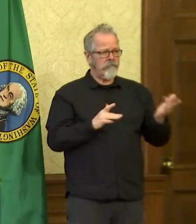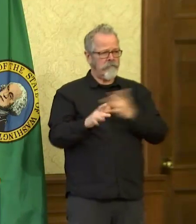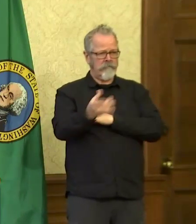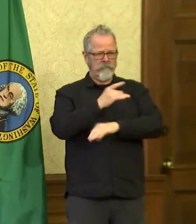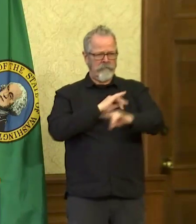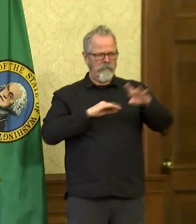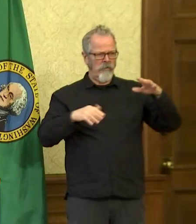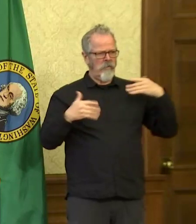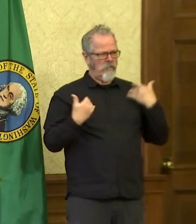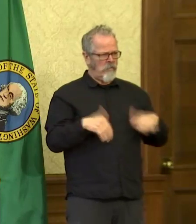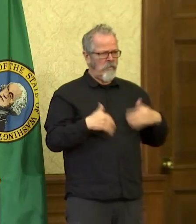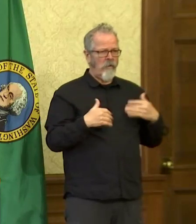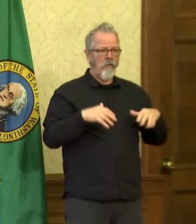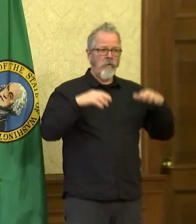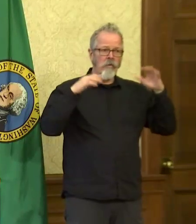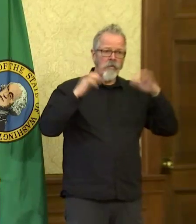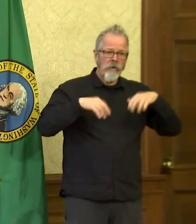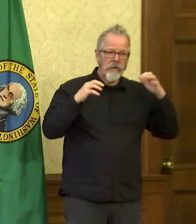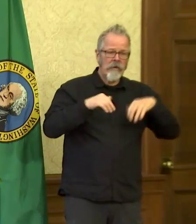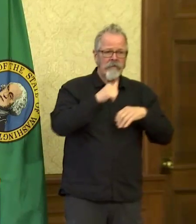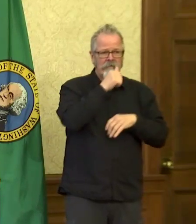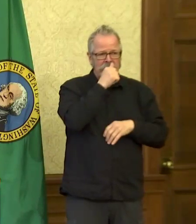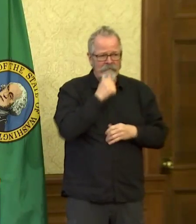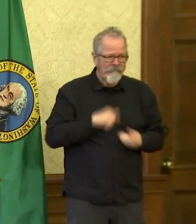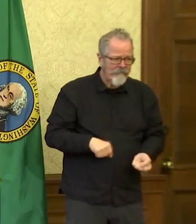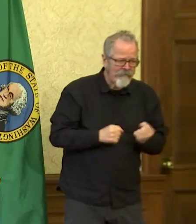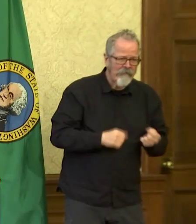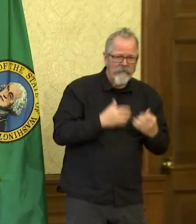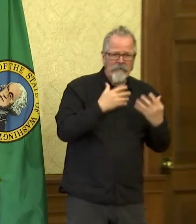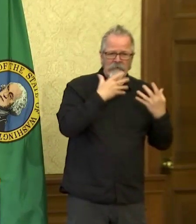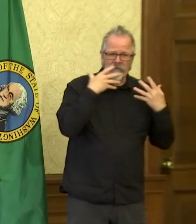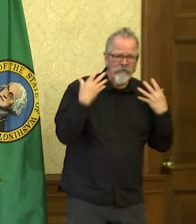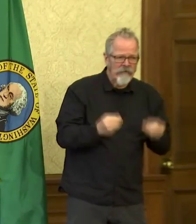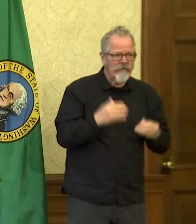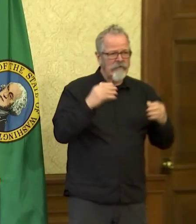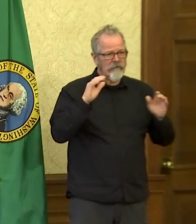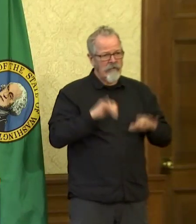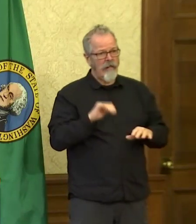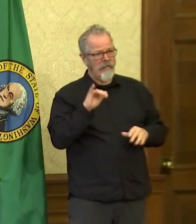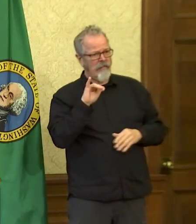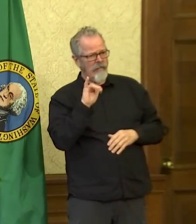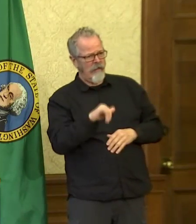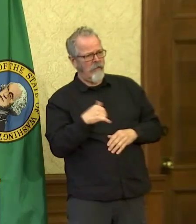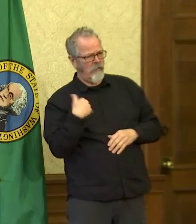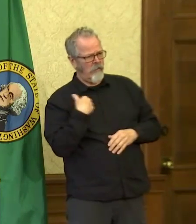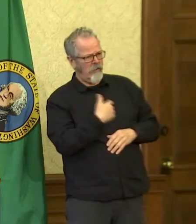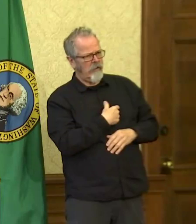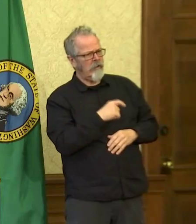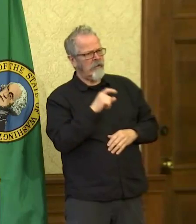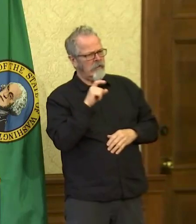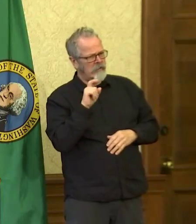I would not support any plan that would not protect the people who are providing us our shelter.